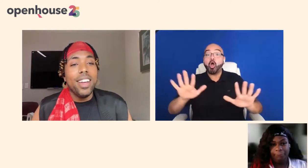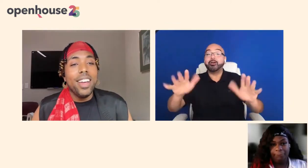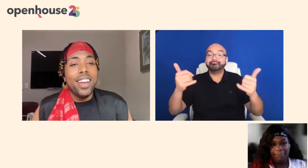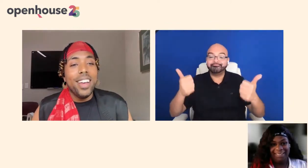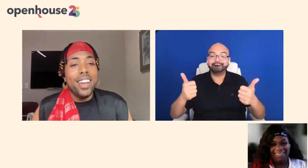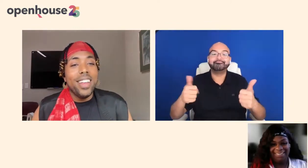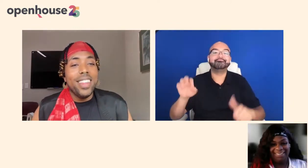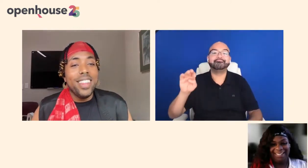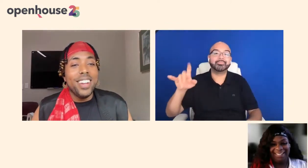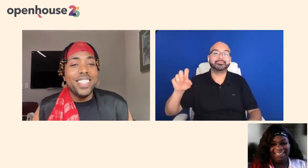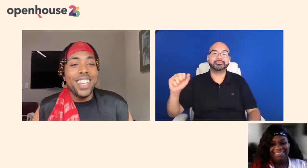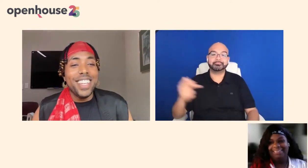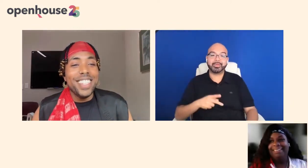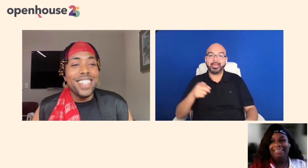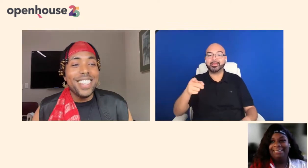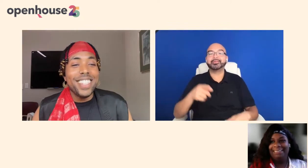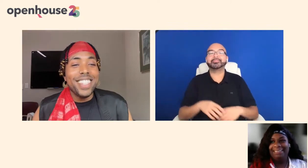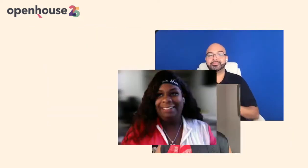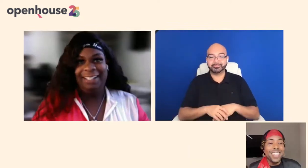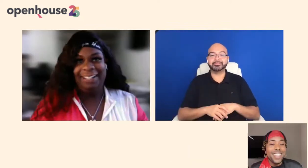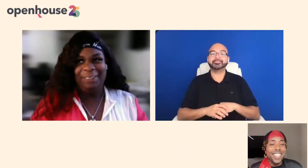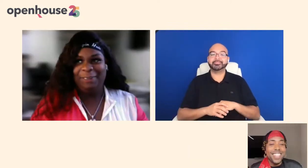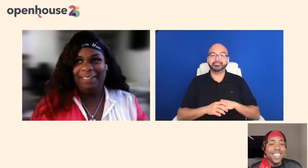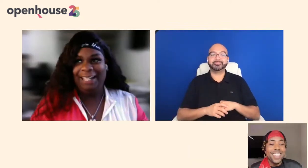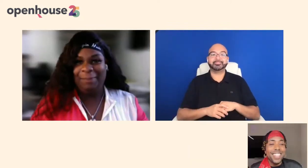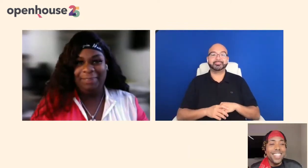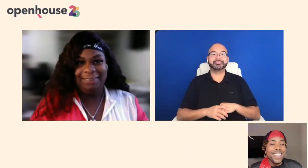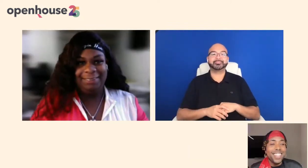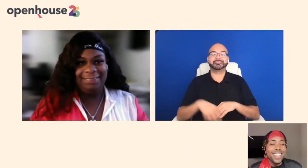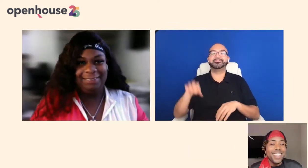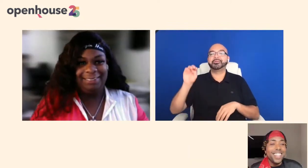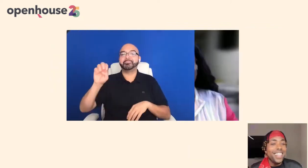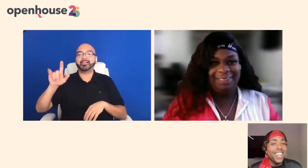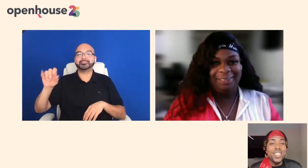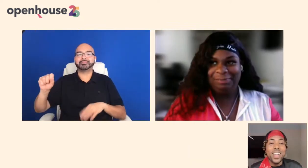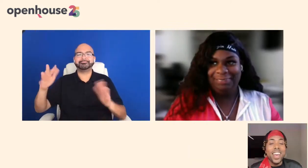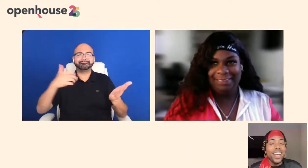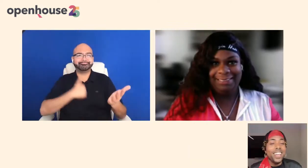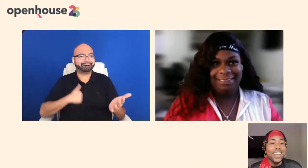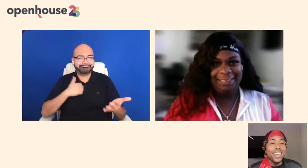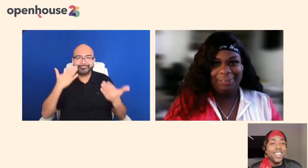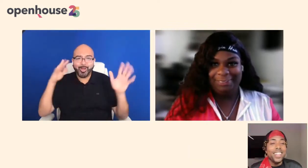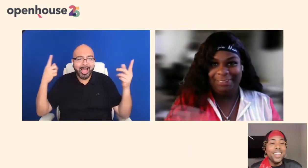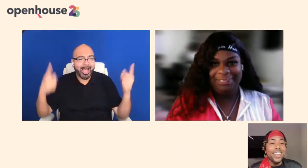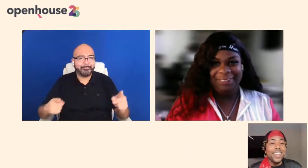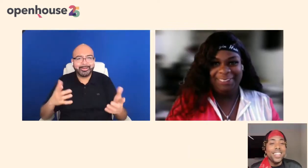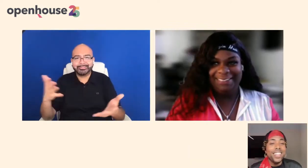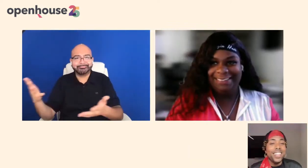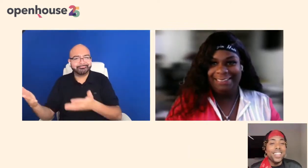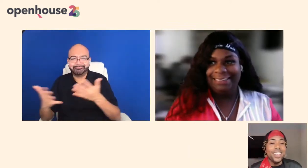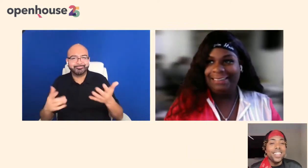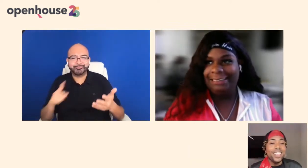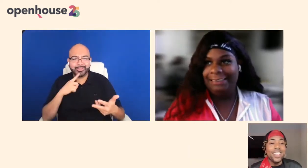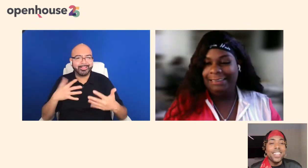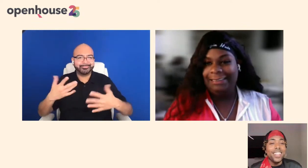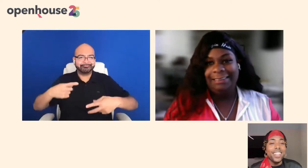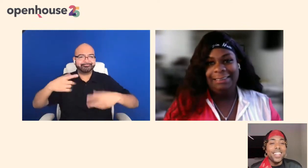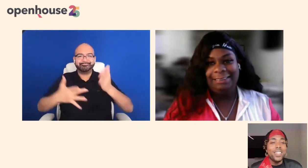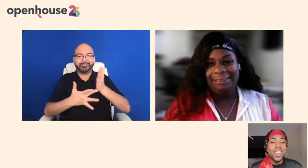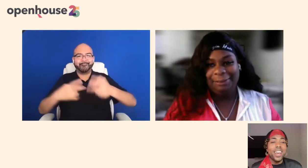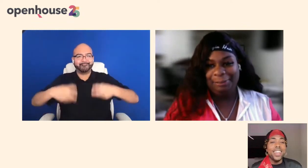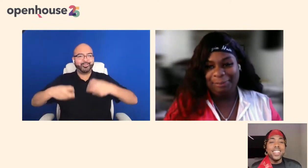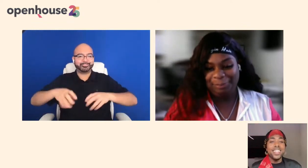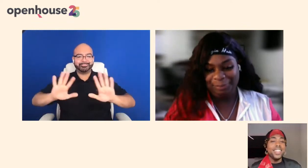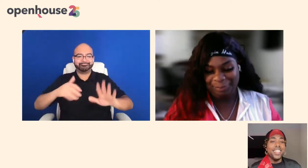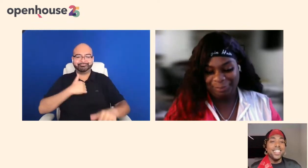are. There she is. Sorry, I don't know what happened. That's okay. The technical difficulties.